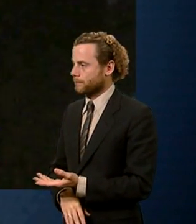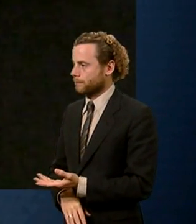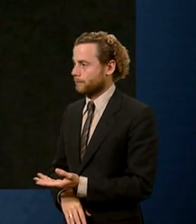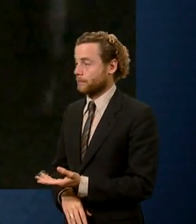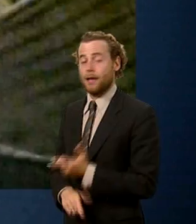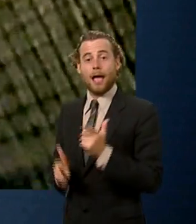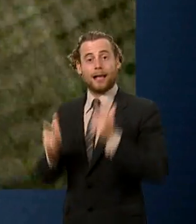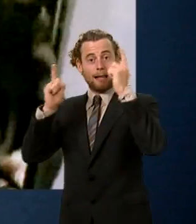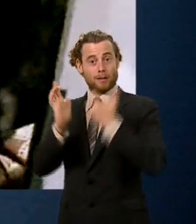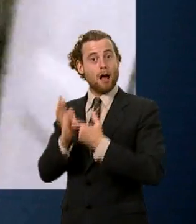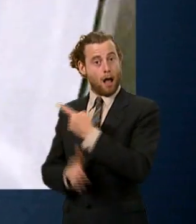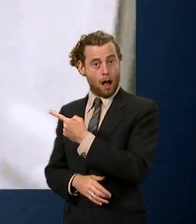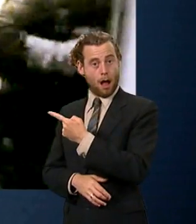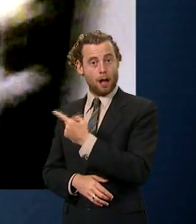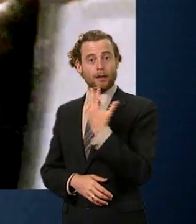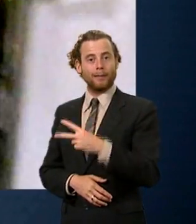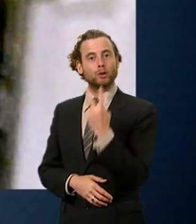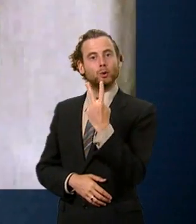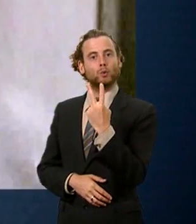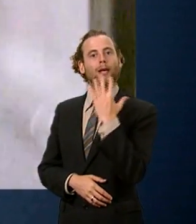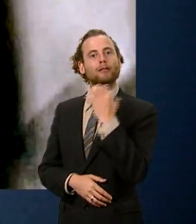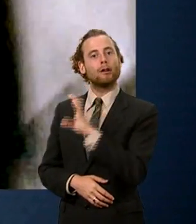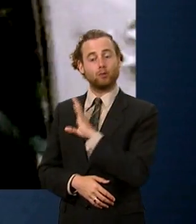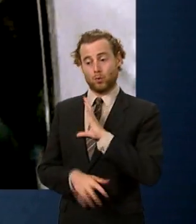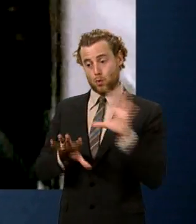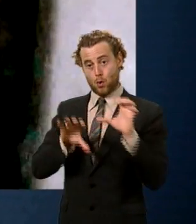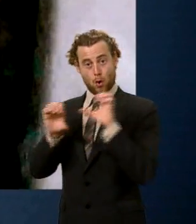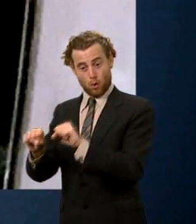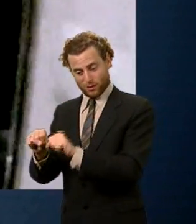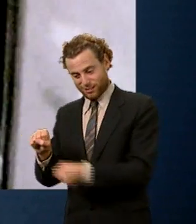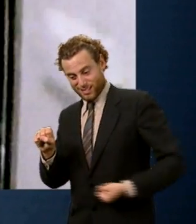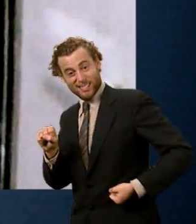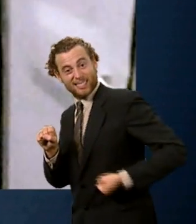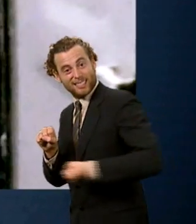Captain R was one of 2 Israelis who were cornered and stabbed.